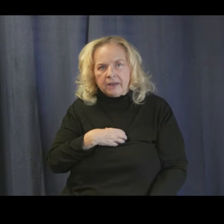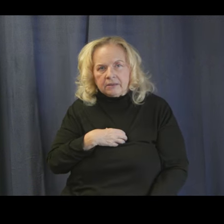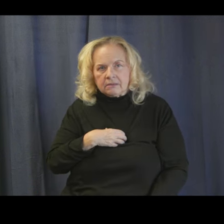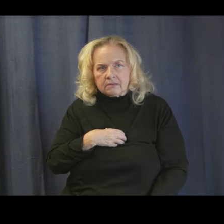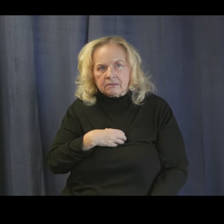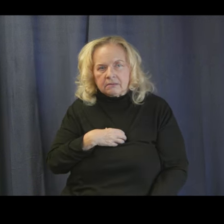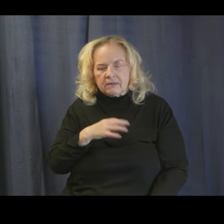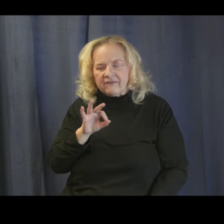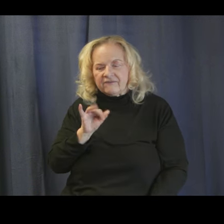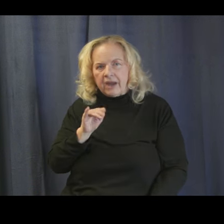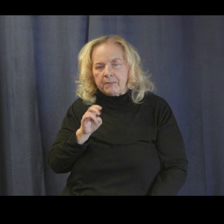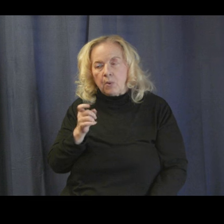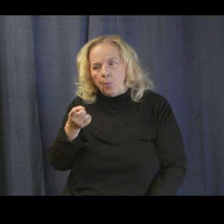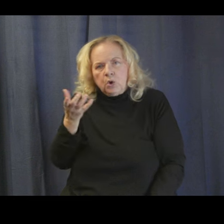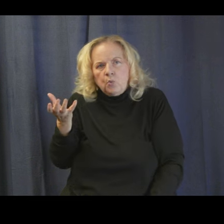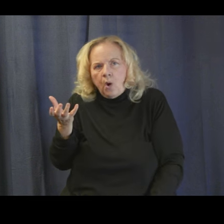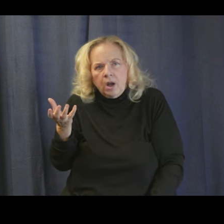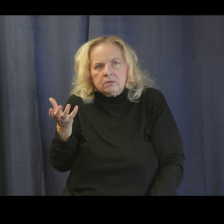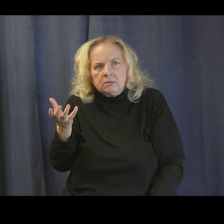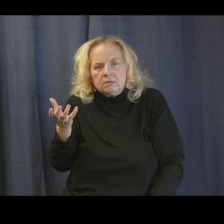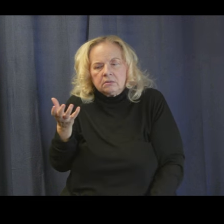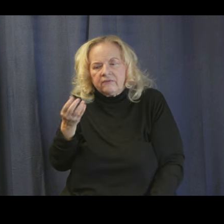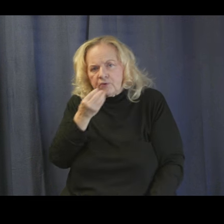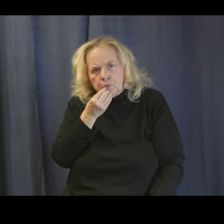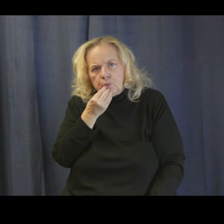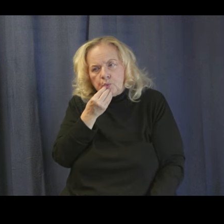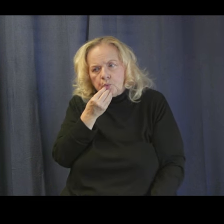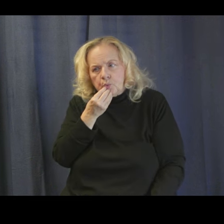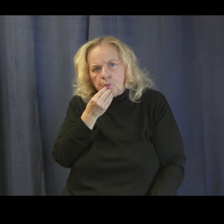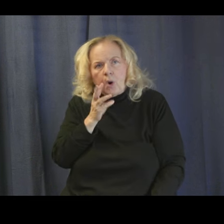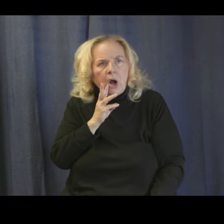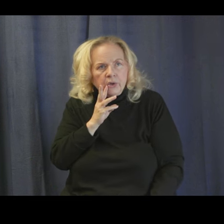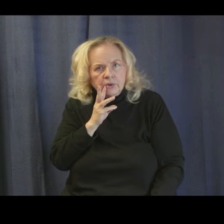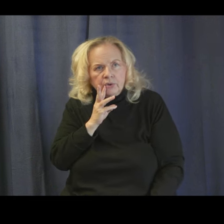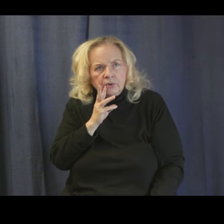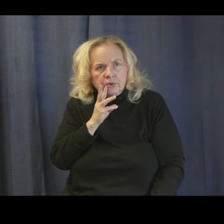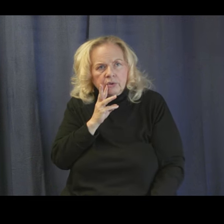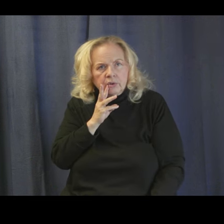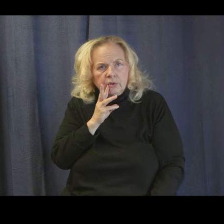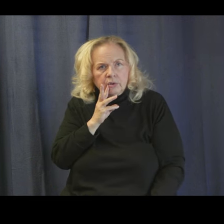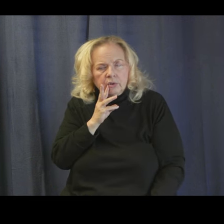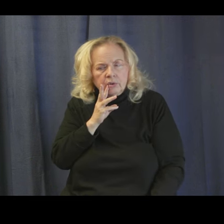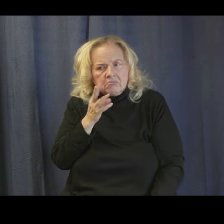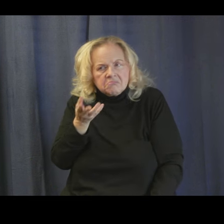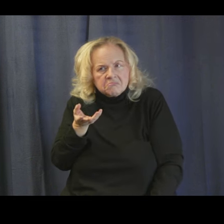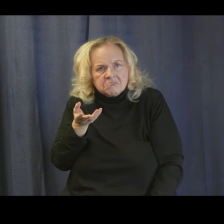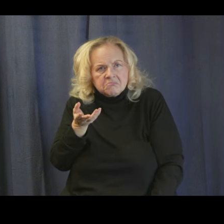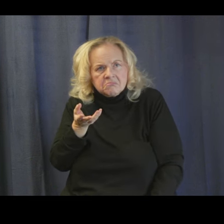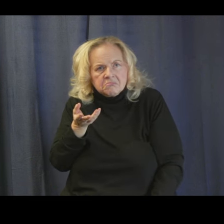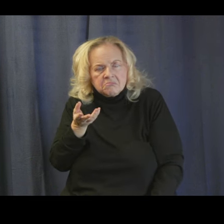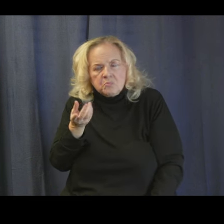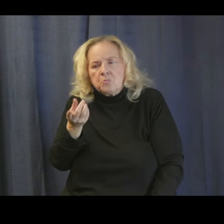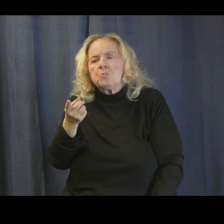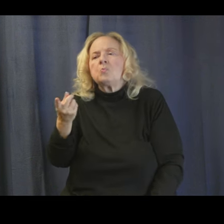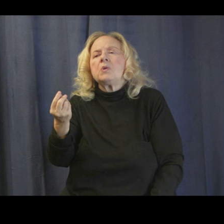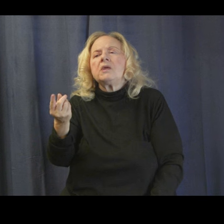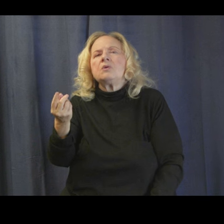famine. And what do you want when there's a famine? You want food, but water. Well, look what they